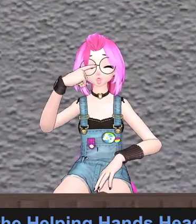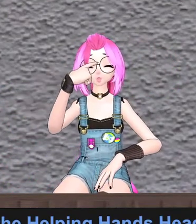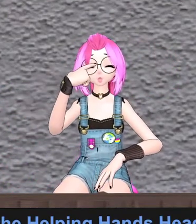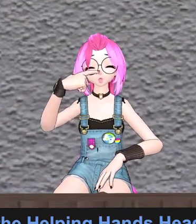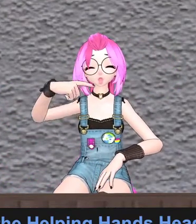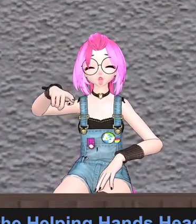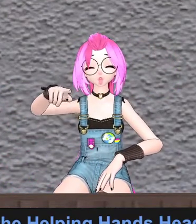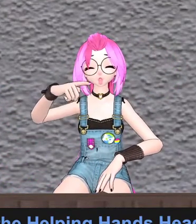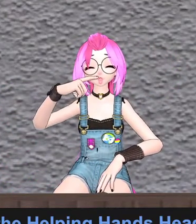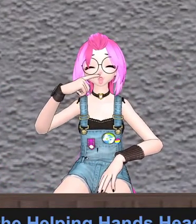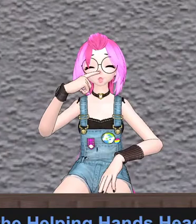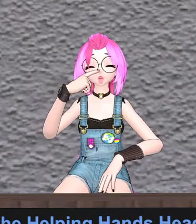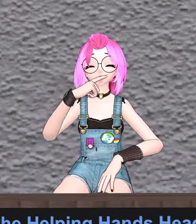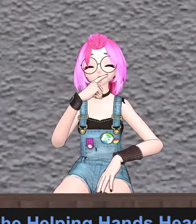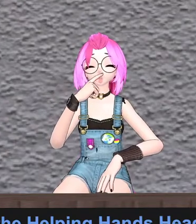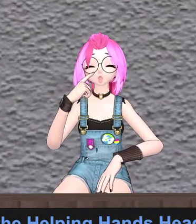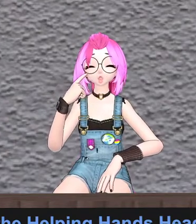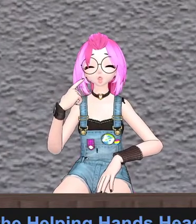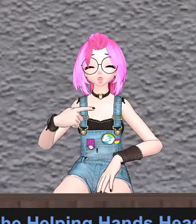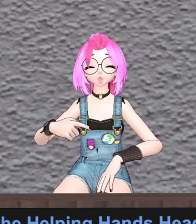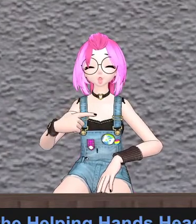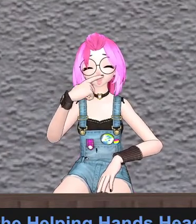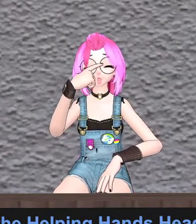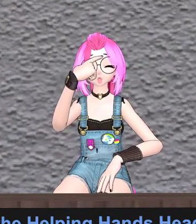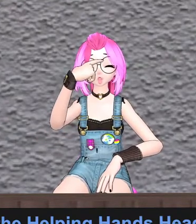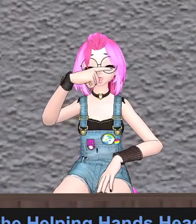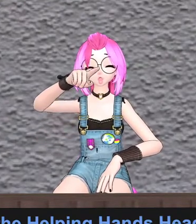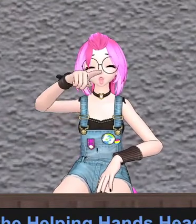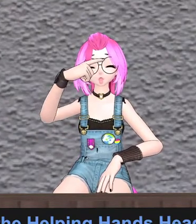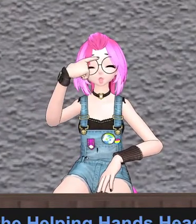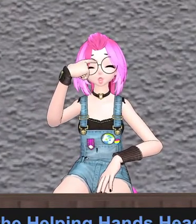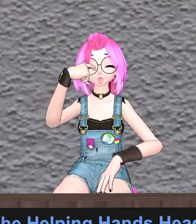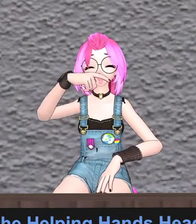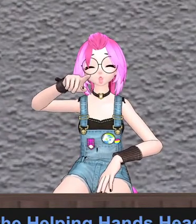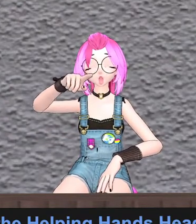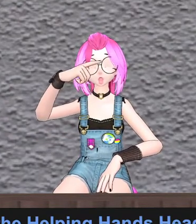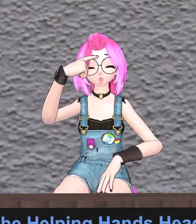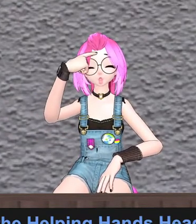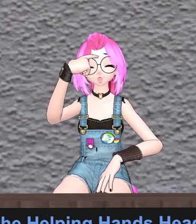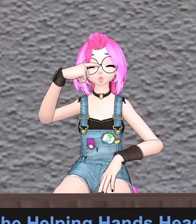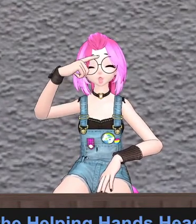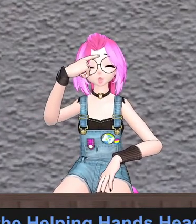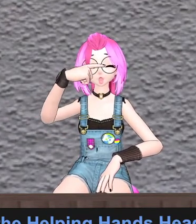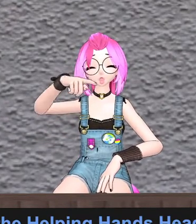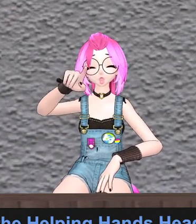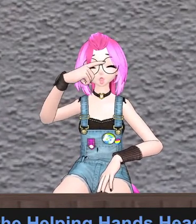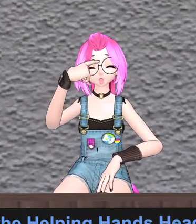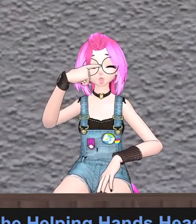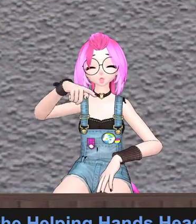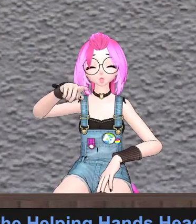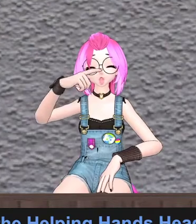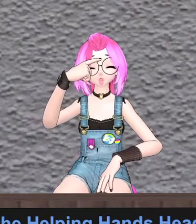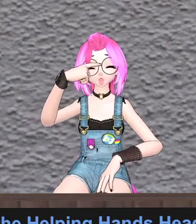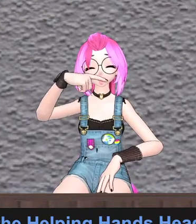Thailand. Thailand on your nose. So very similar to Russia, except you're on your forehead and nose area.